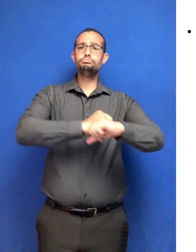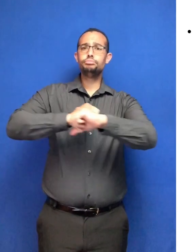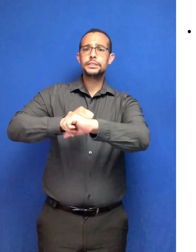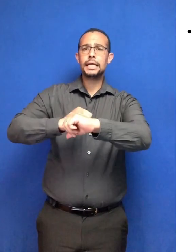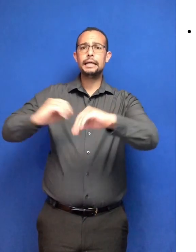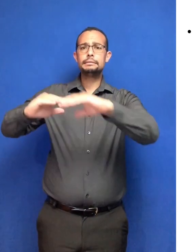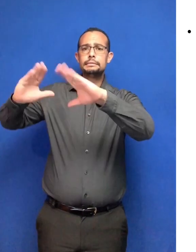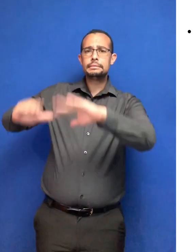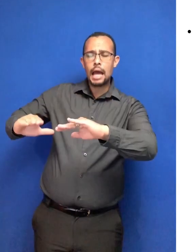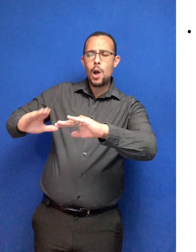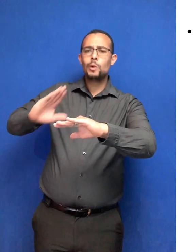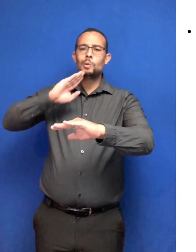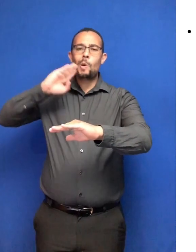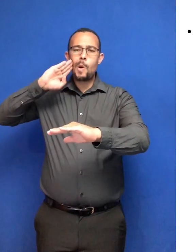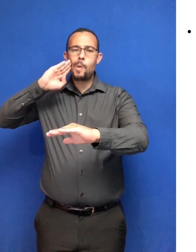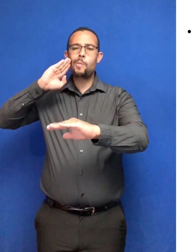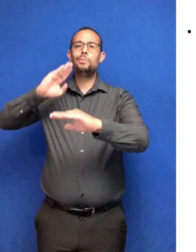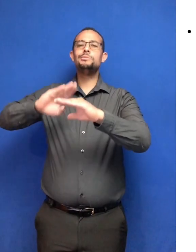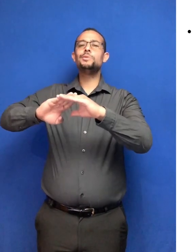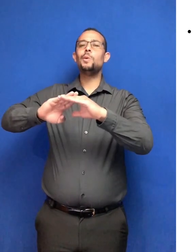declutter your drains and your gutters.